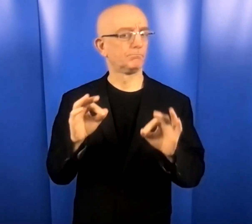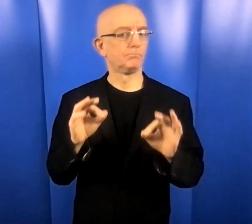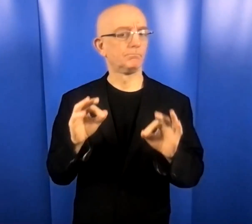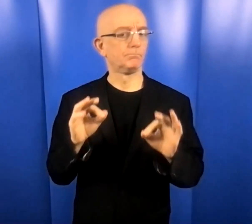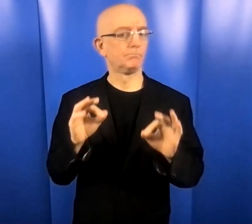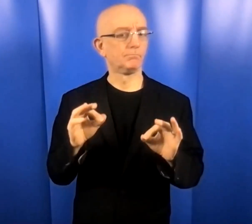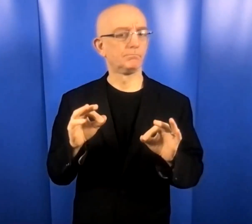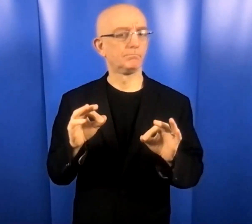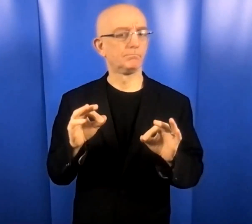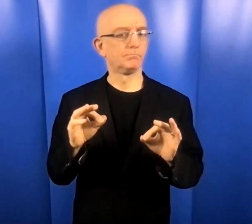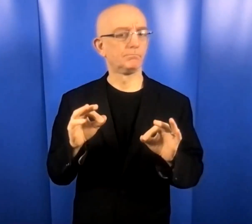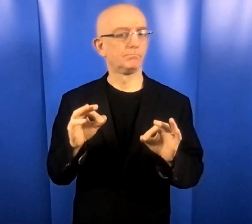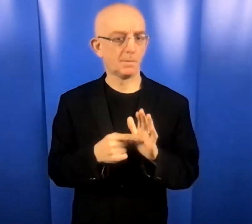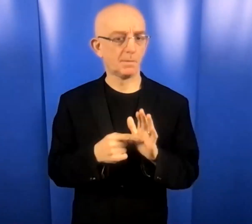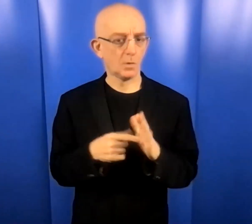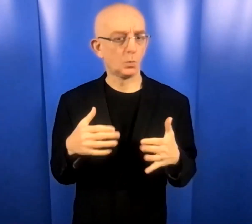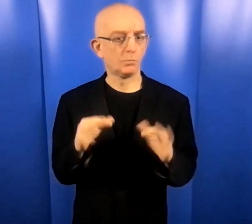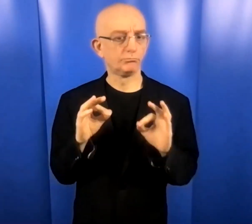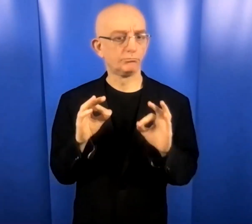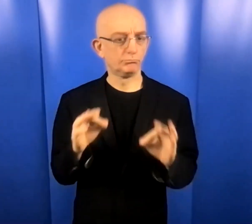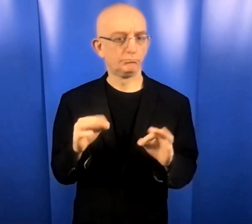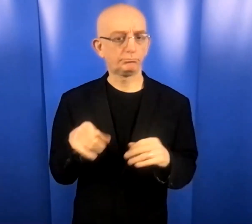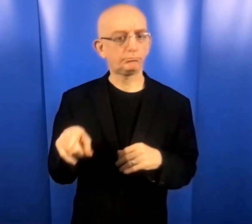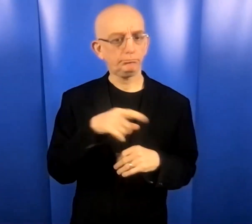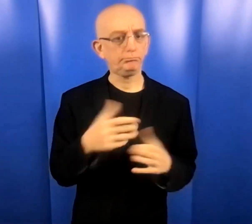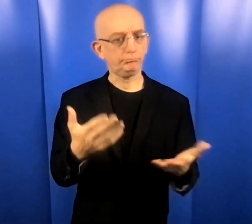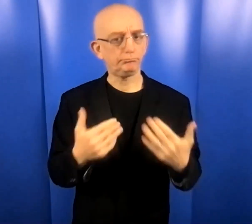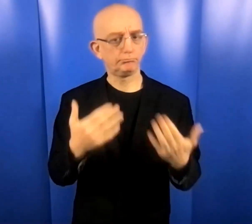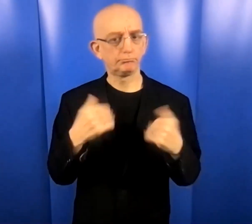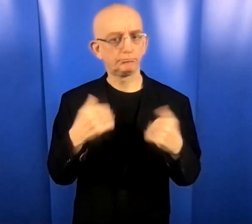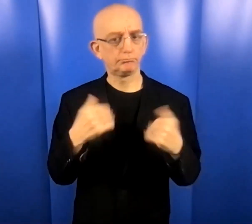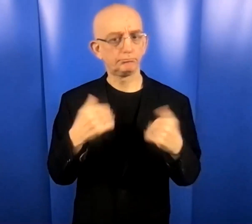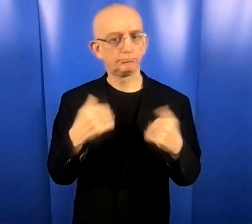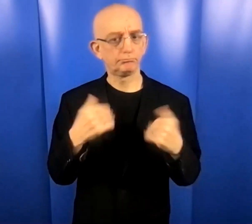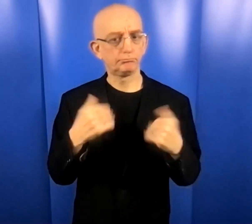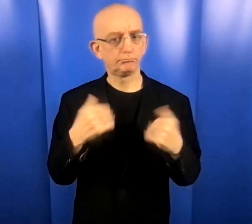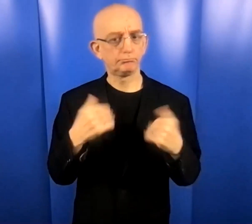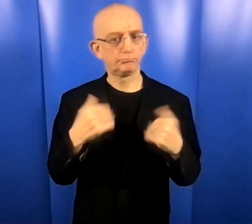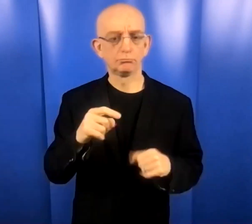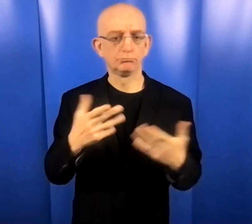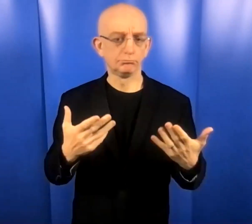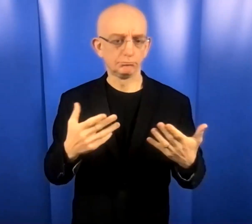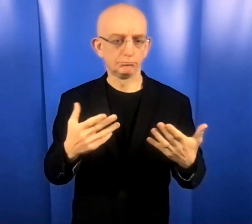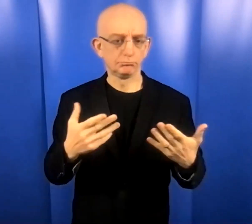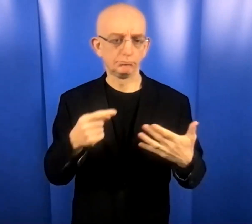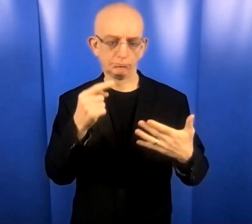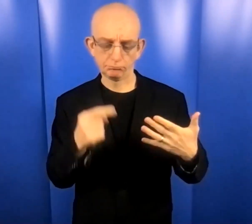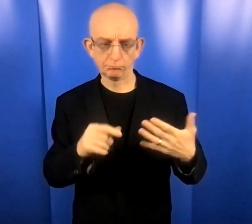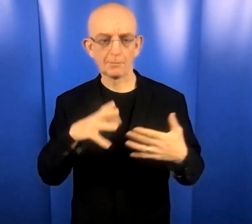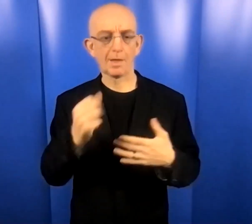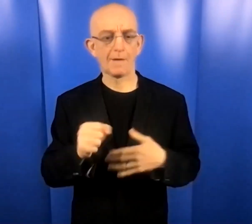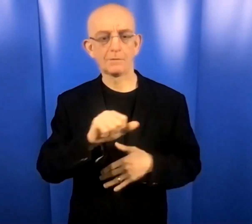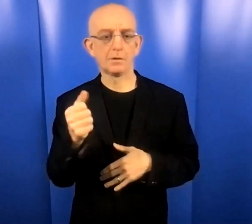your questions coming. We've got another question actually from Maria Schulman,